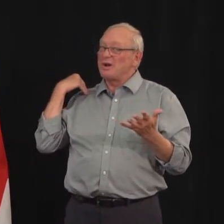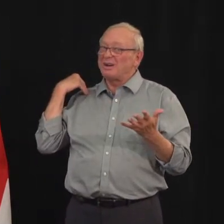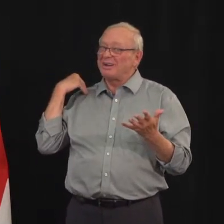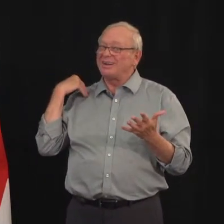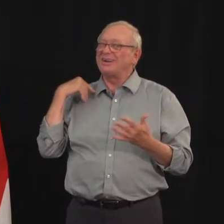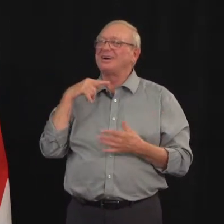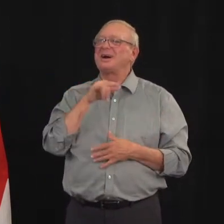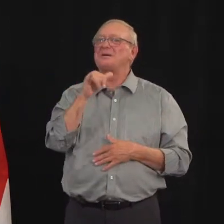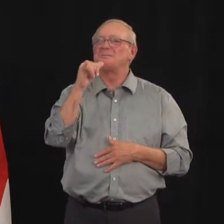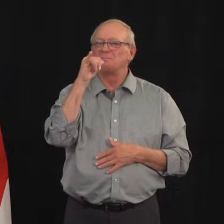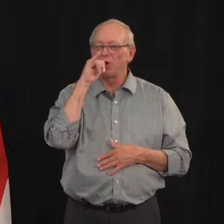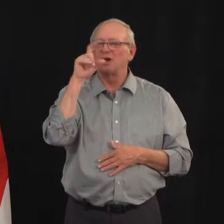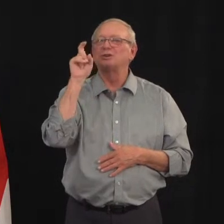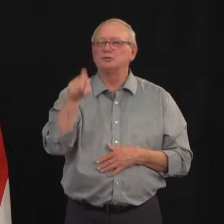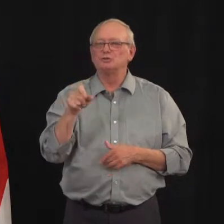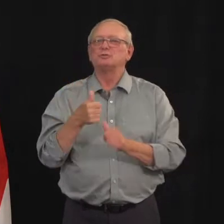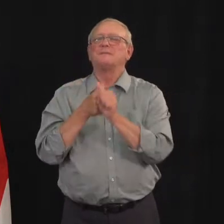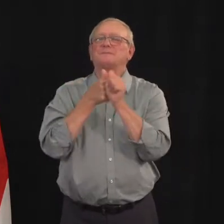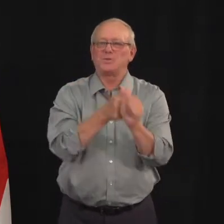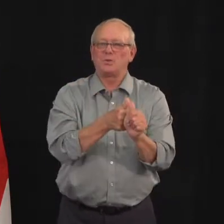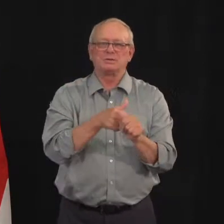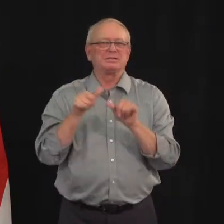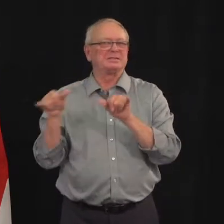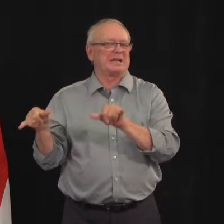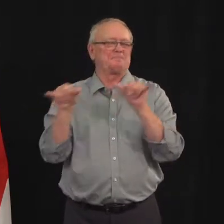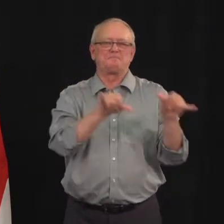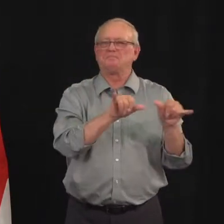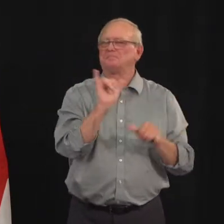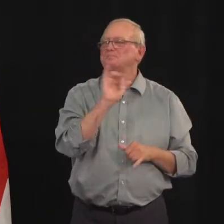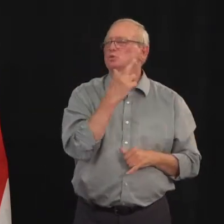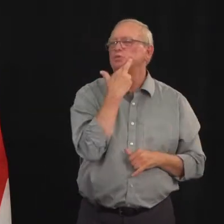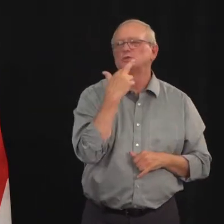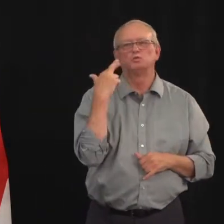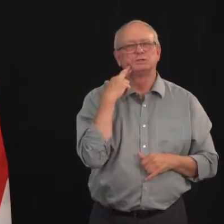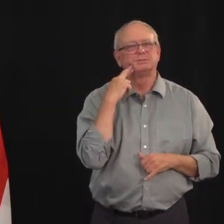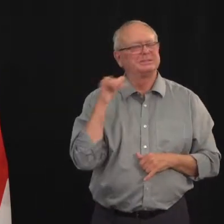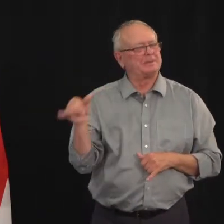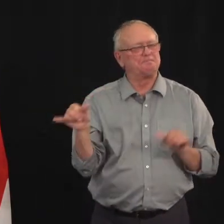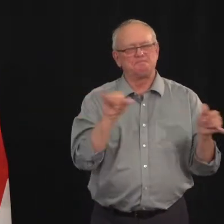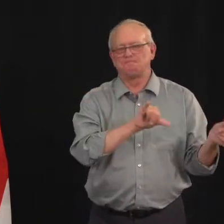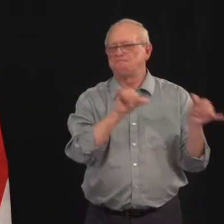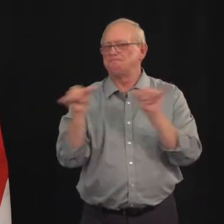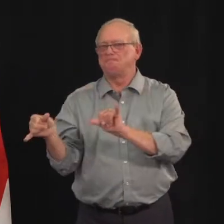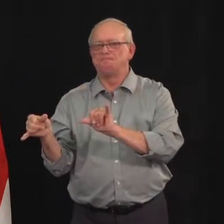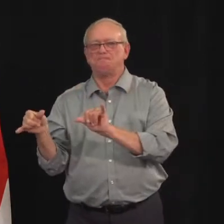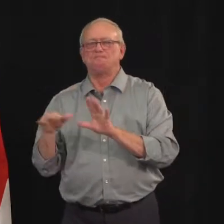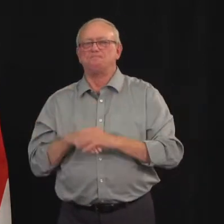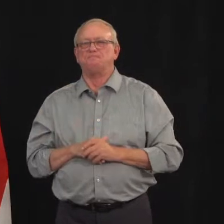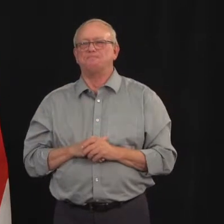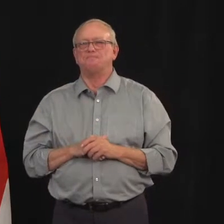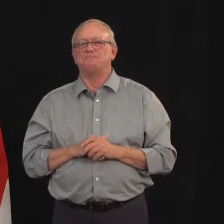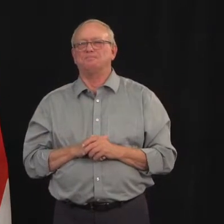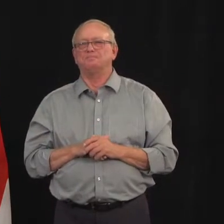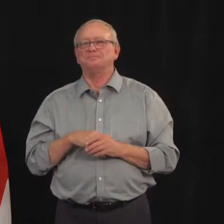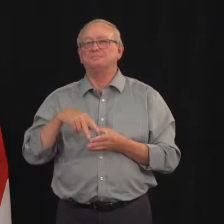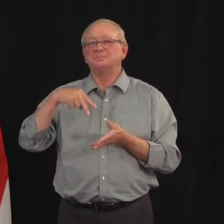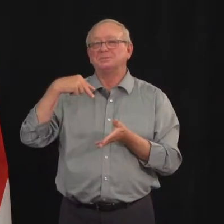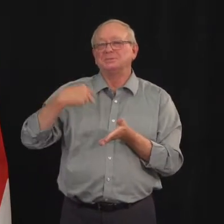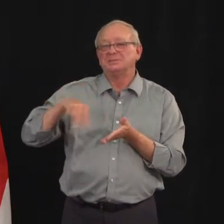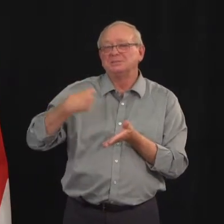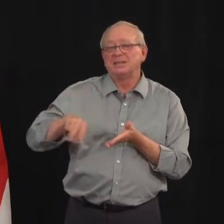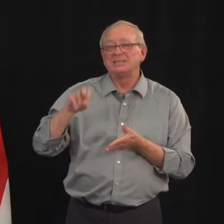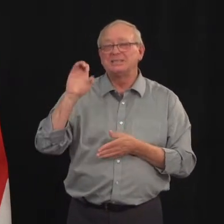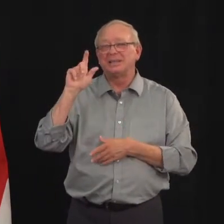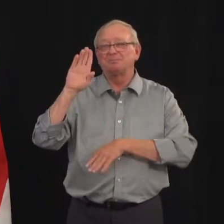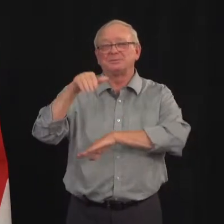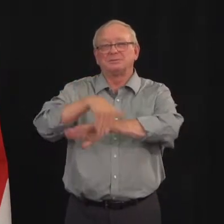which was the premise under which they were permitted to reopen. Nightclubs, as you know, are not allowed to